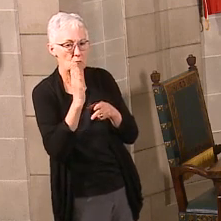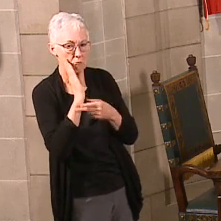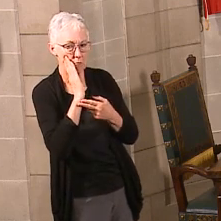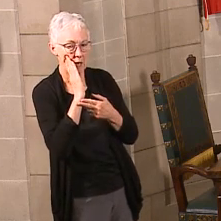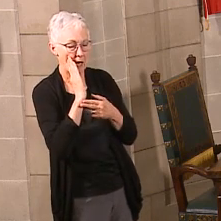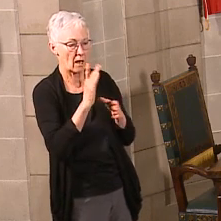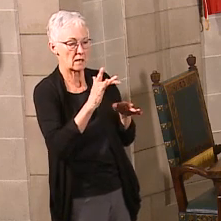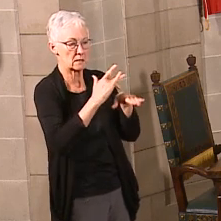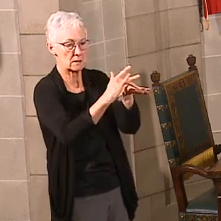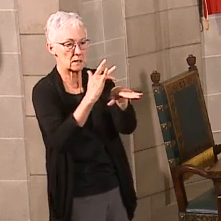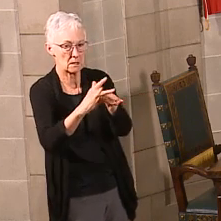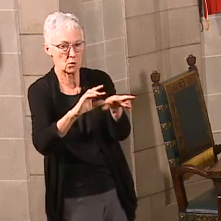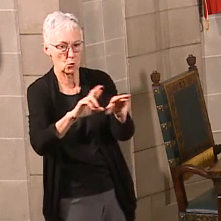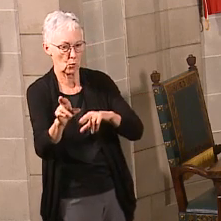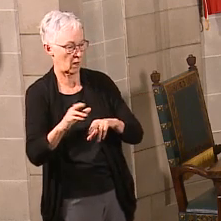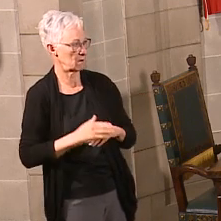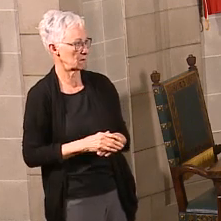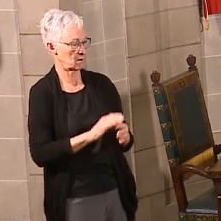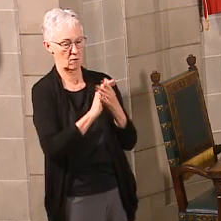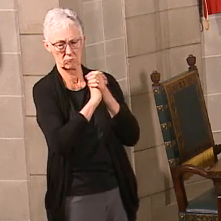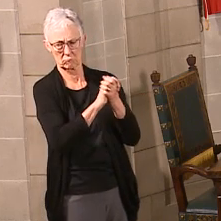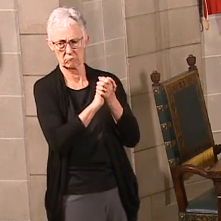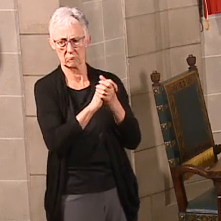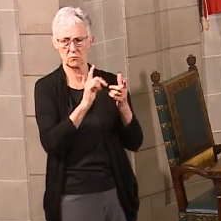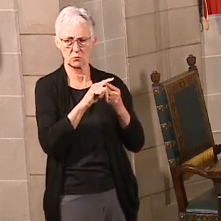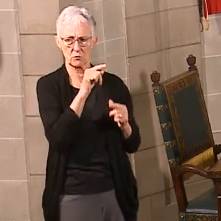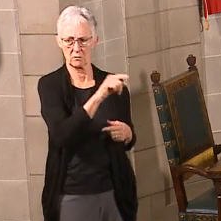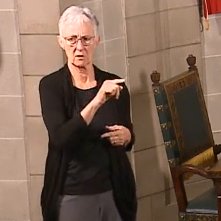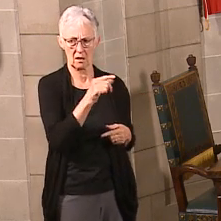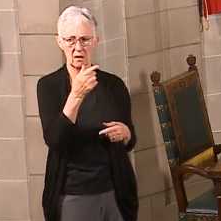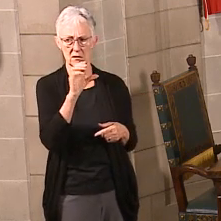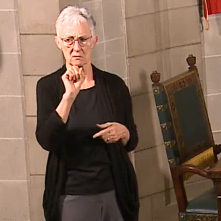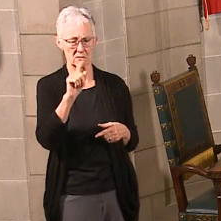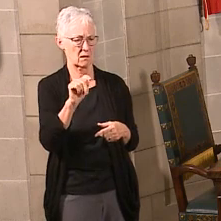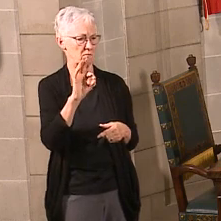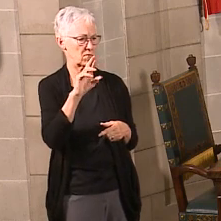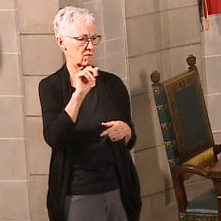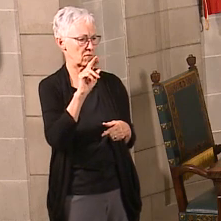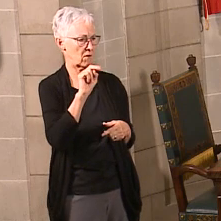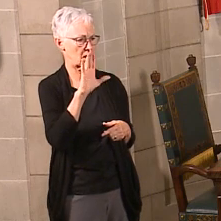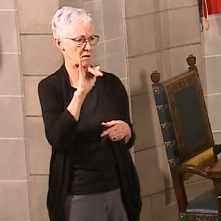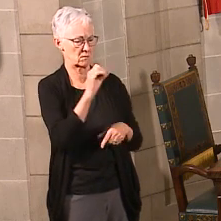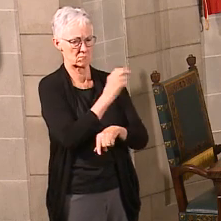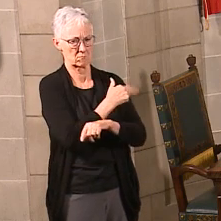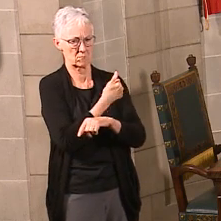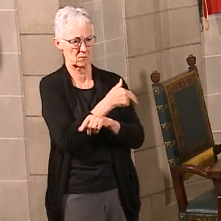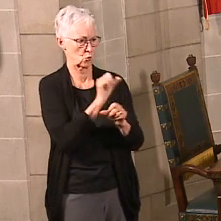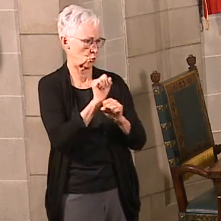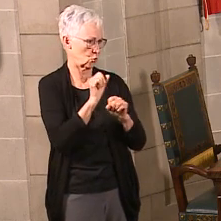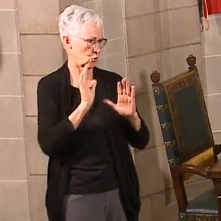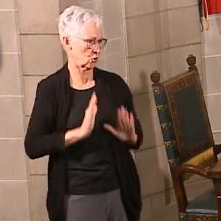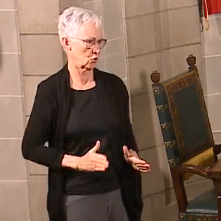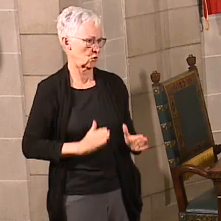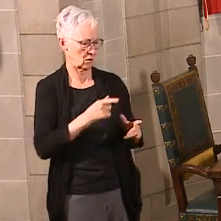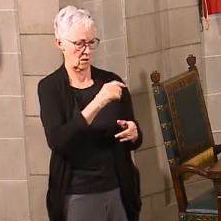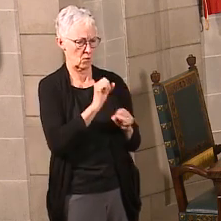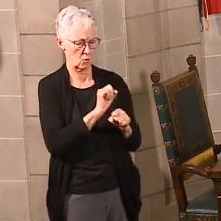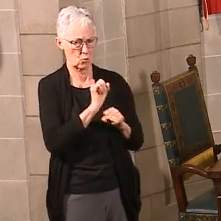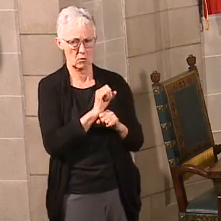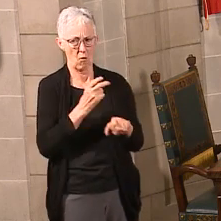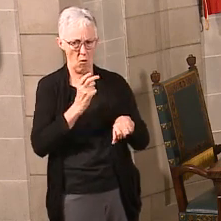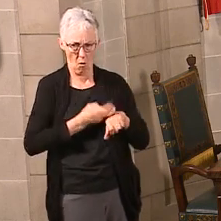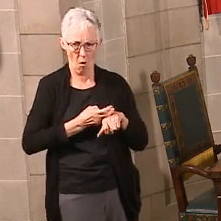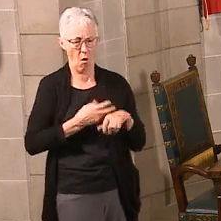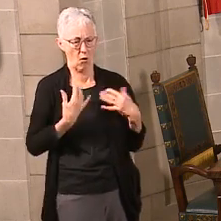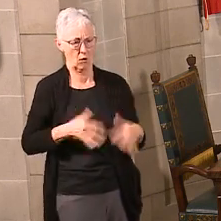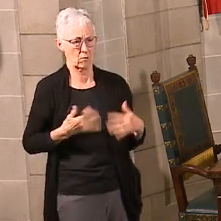in Grand Island St. Francis Hospital. I know how hard they must be working, and now for at least the last couple of weeks, really quite